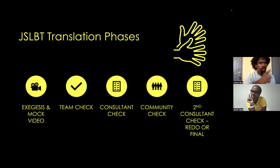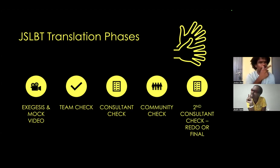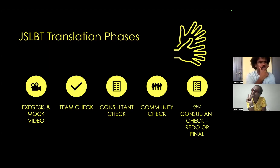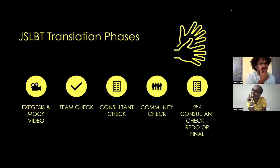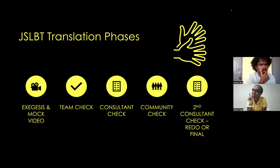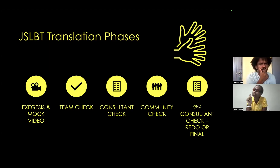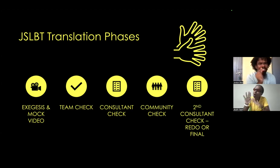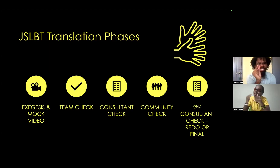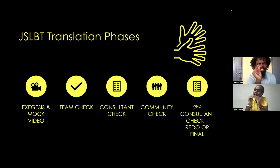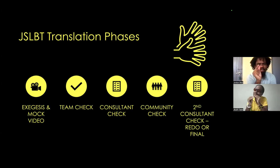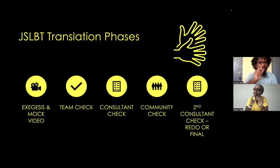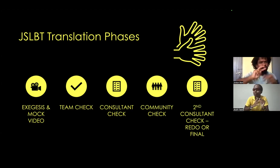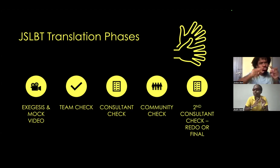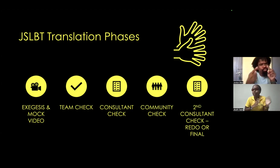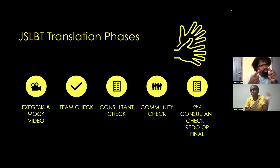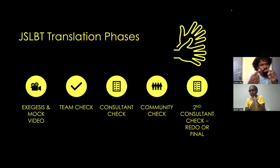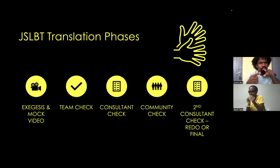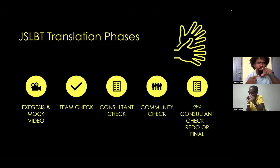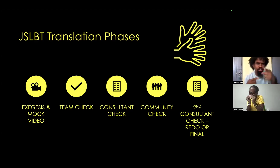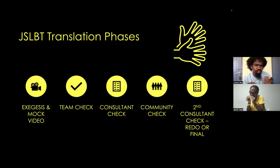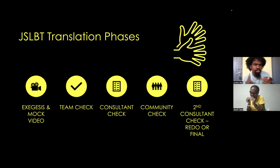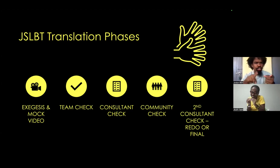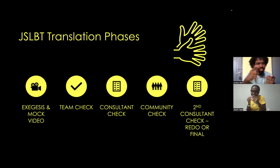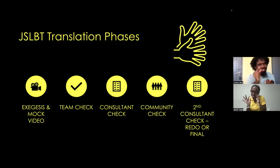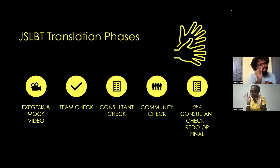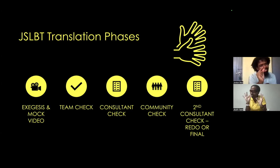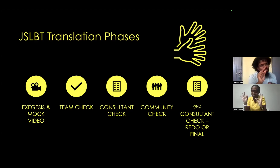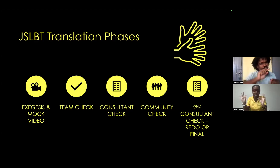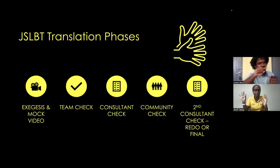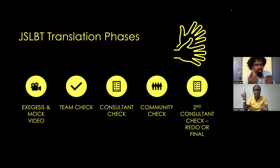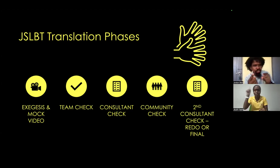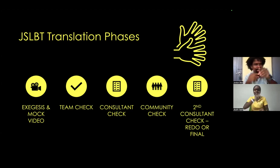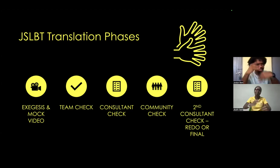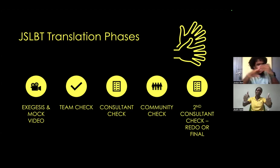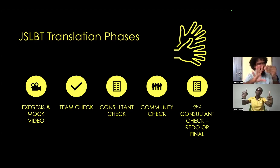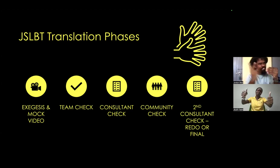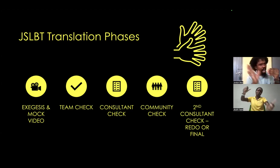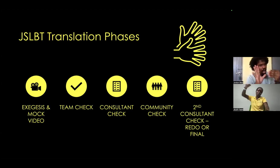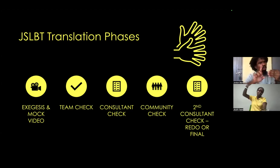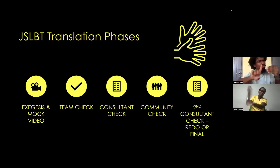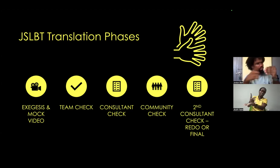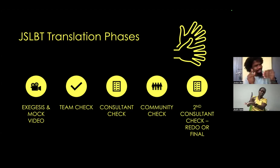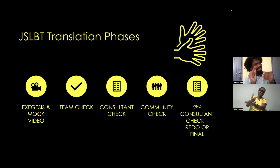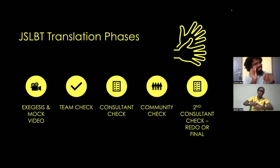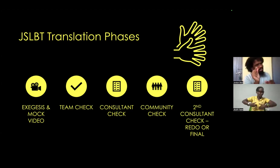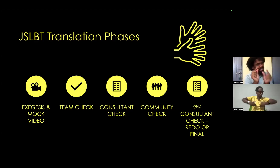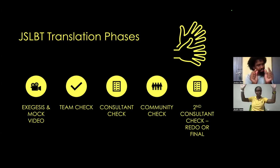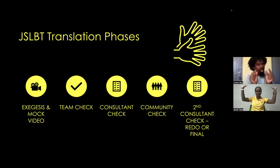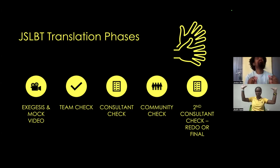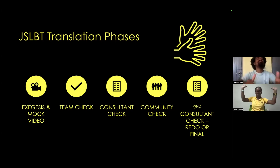And they told us that we needed some adjustments, we needed to do some redos, we did it, and then it was